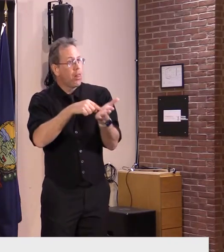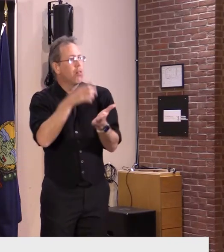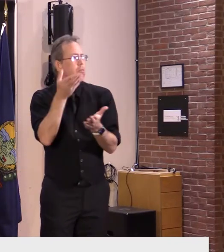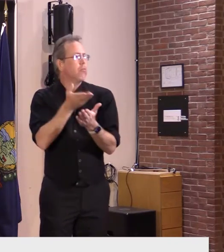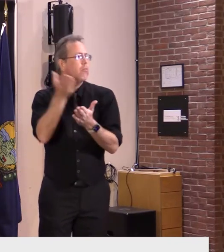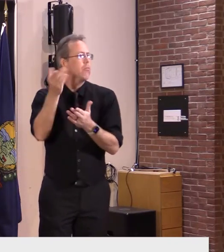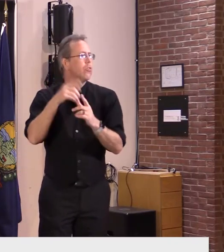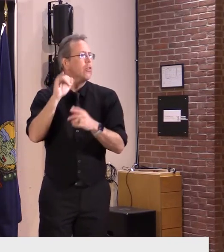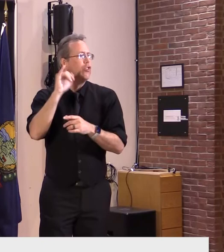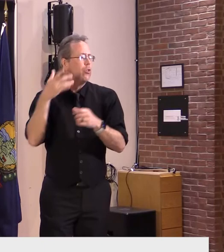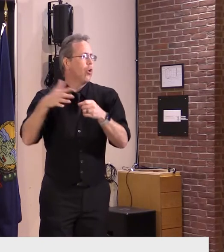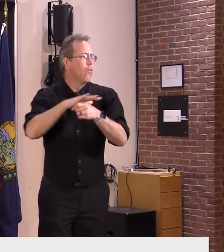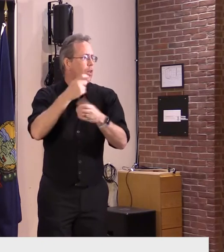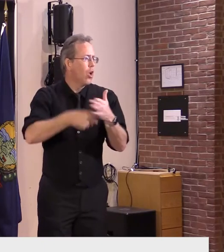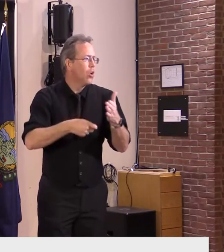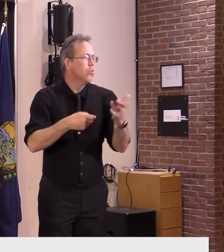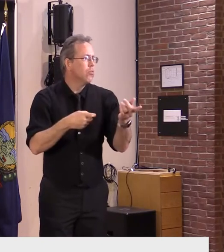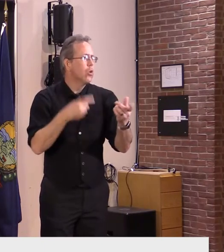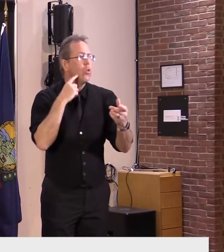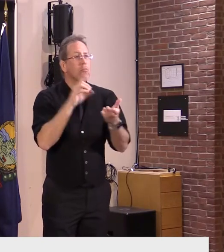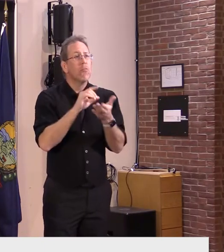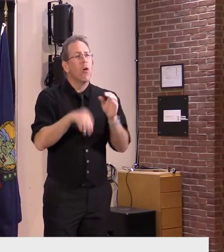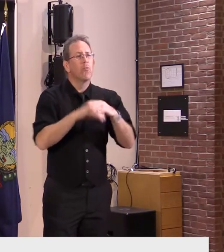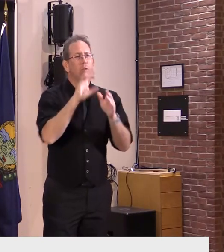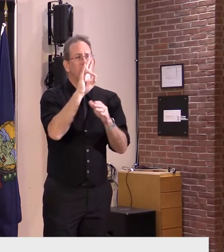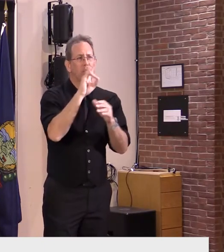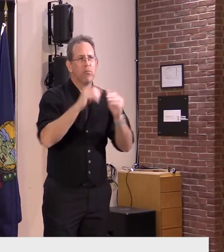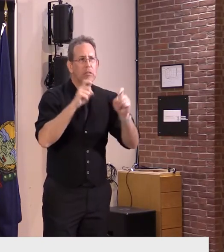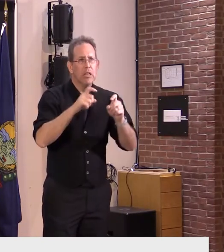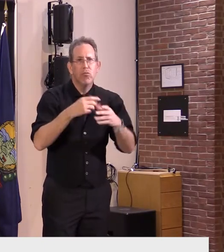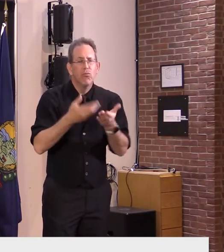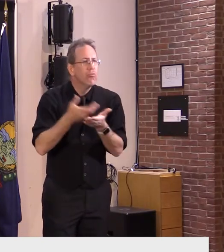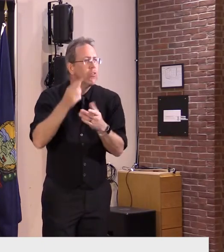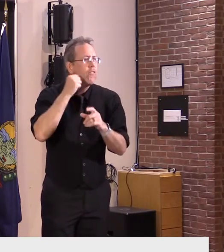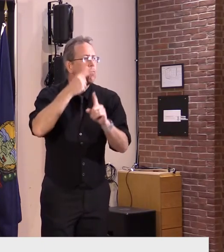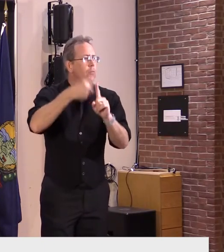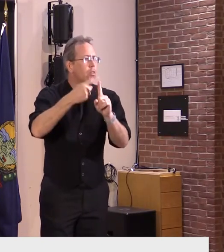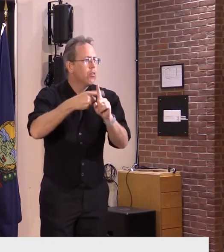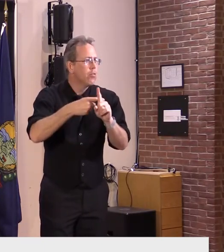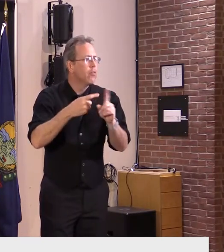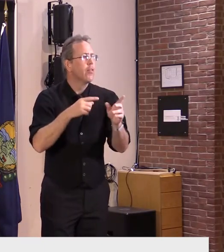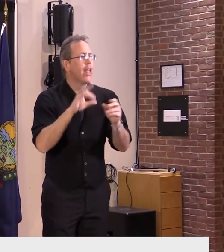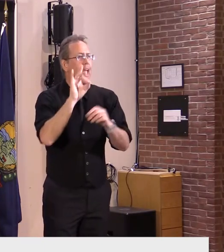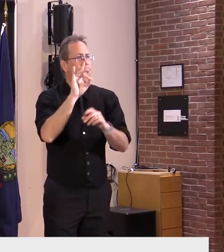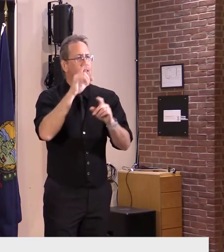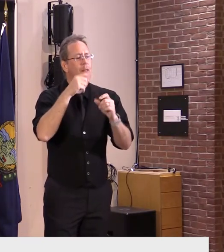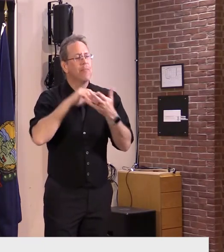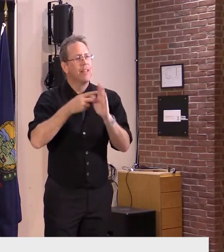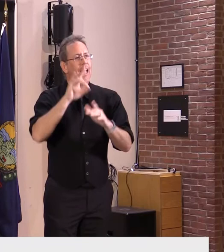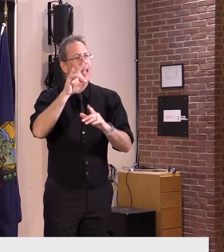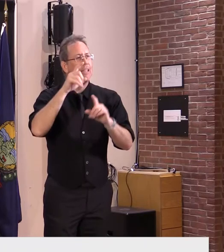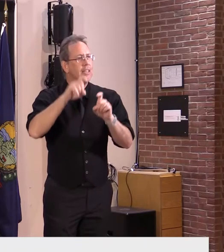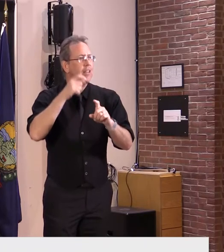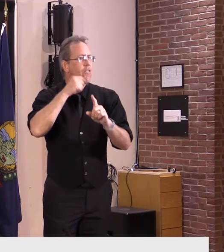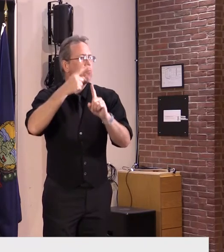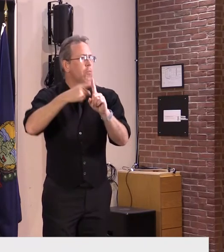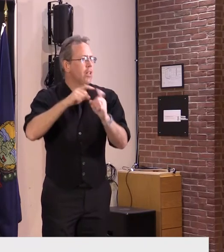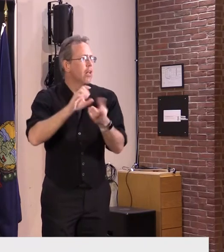counter. For people who are having trouble accessing testing, we